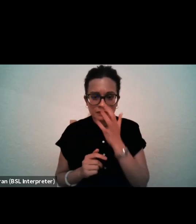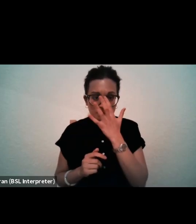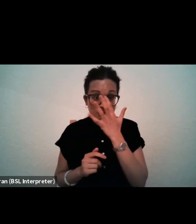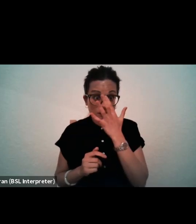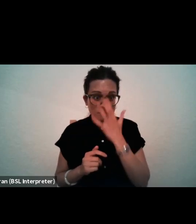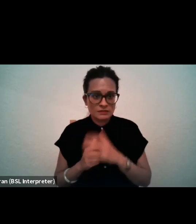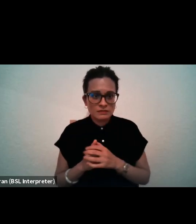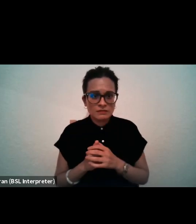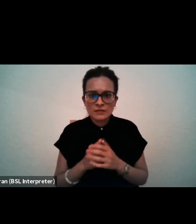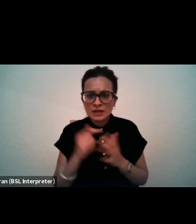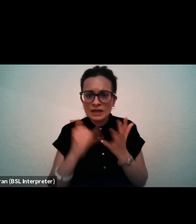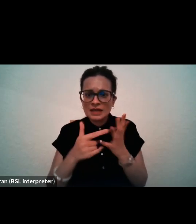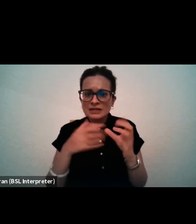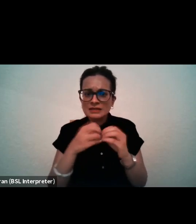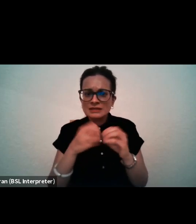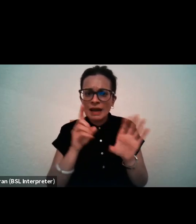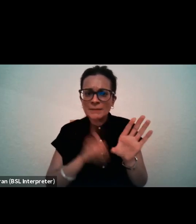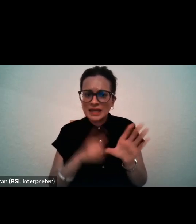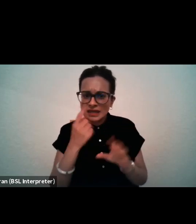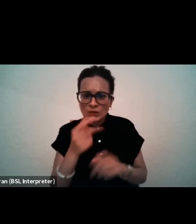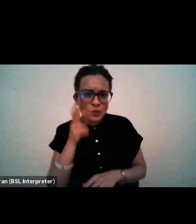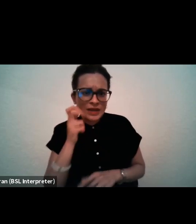can you hear me, Sabi? It's gone very...